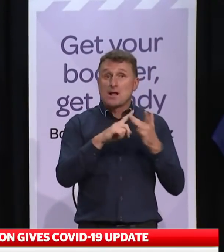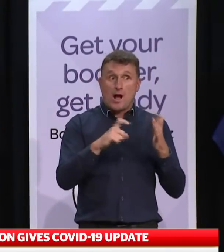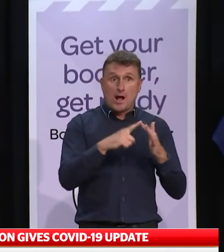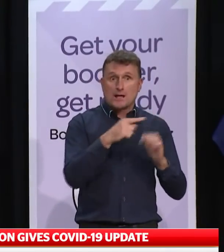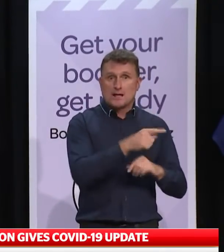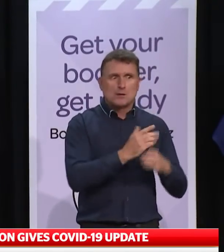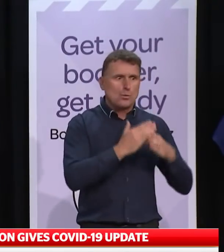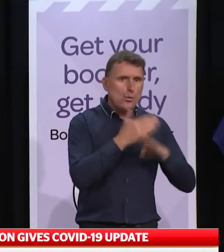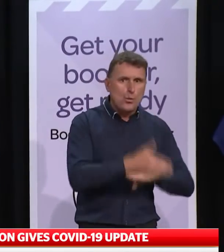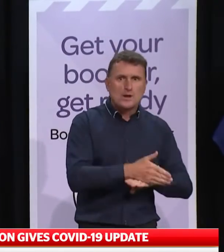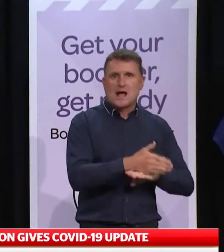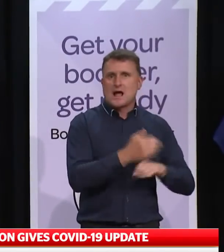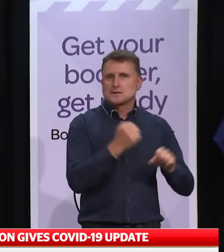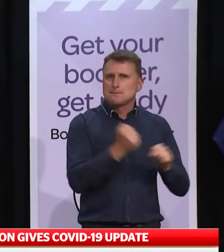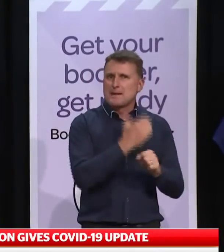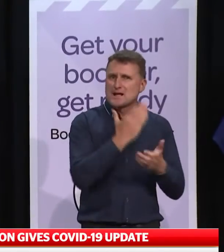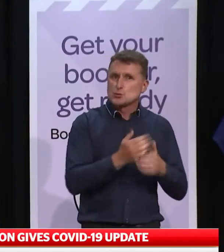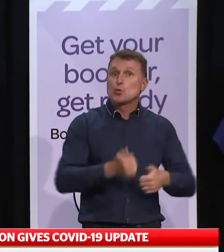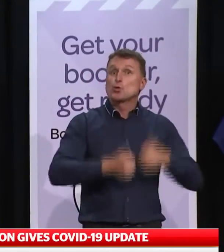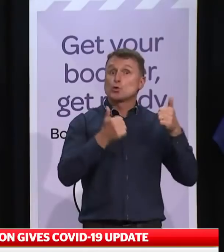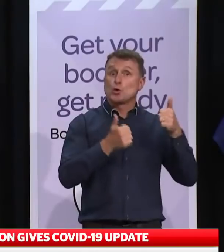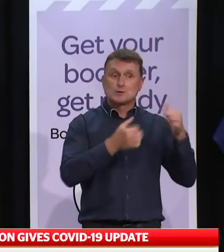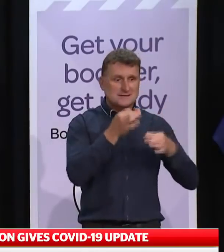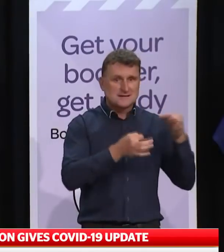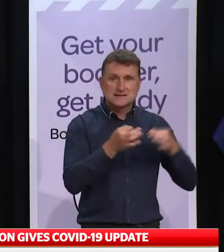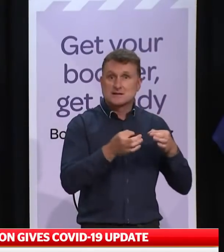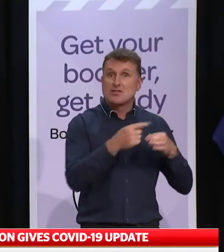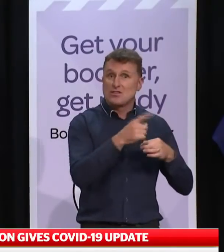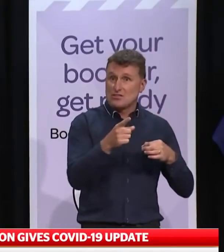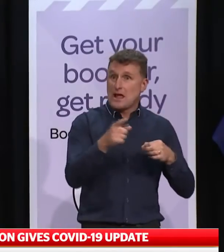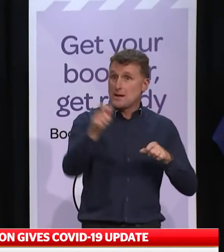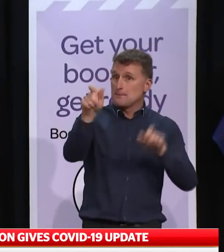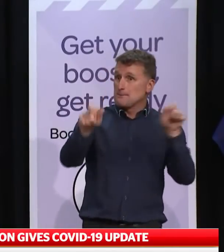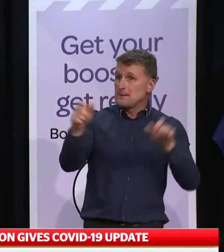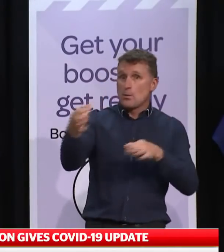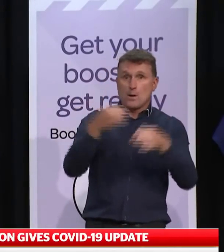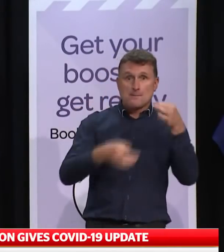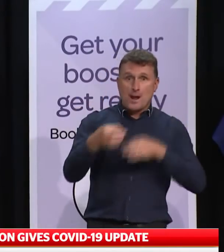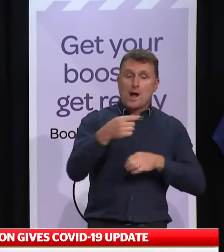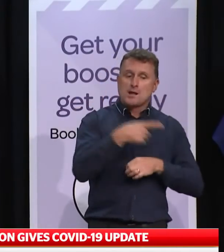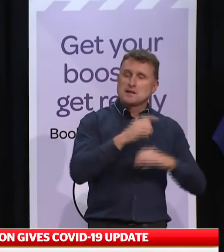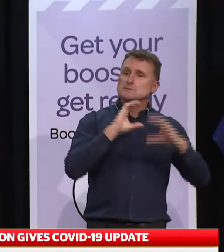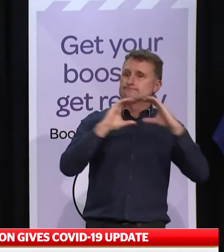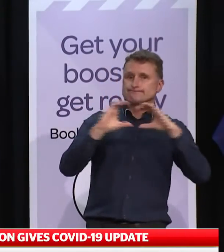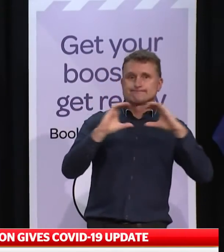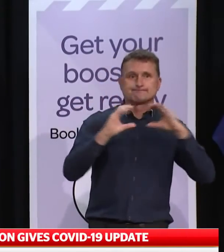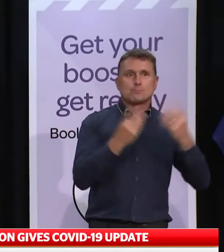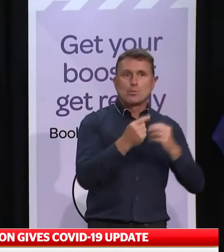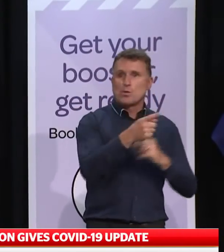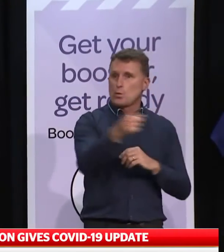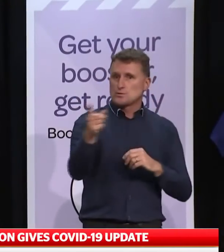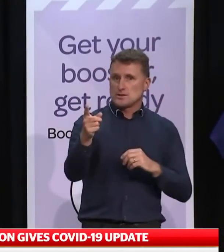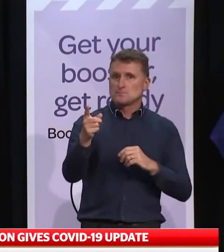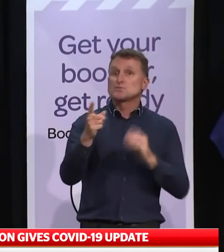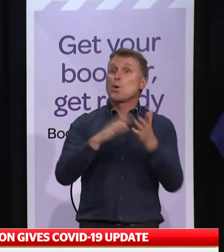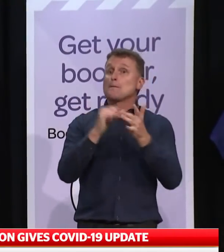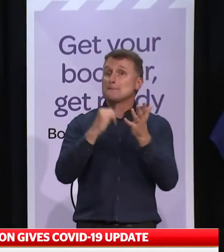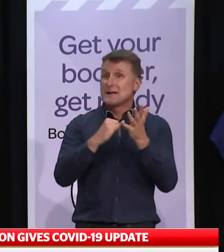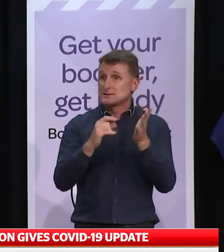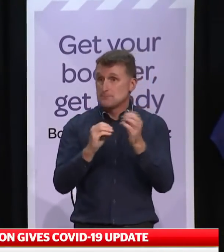decisions here. They continually communicate with people who apply. That's what's happened in Ms Ballas's case, and there is now a place for her.